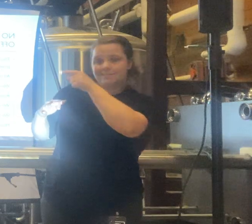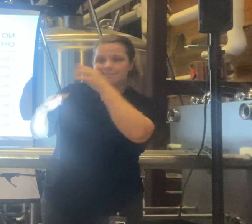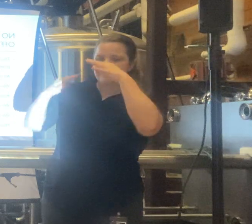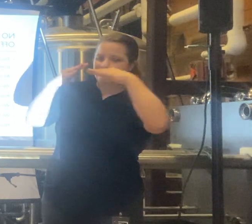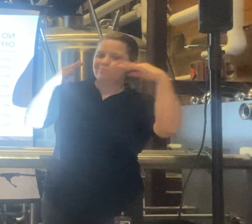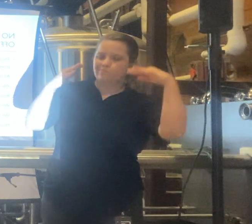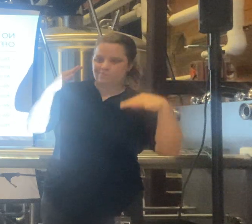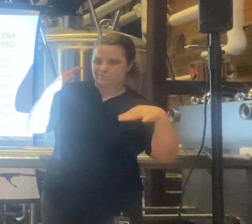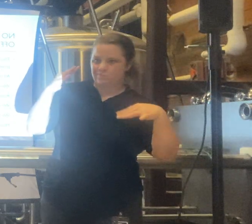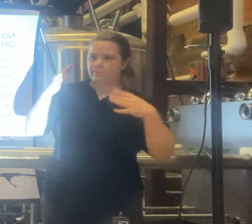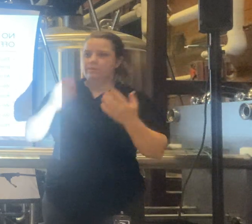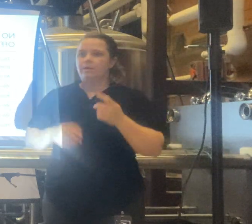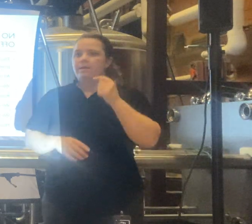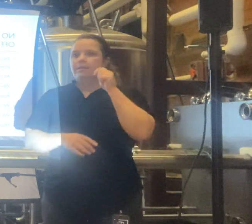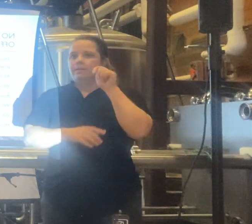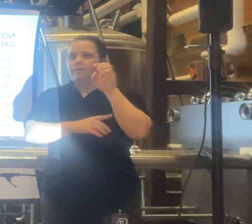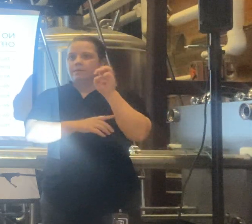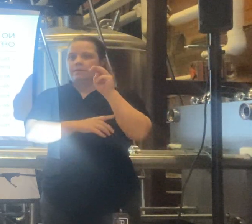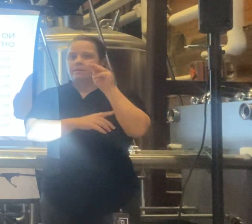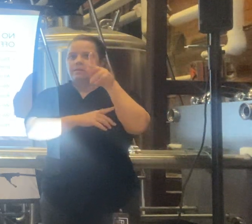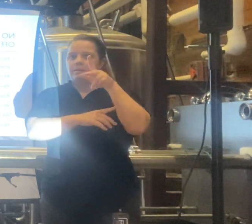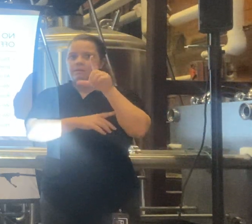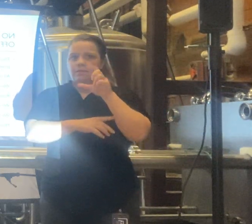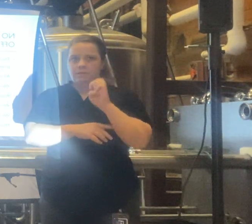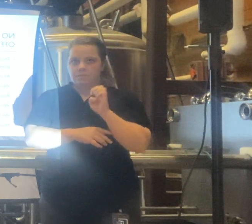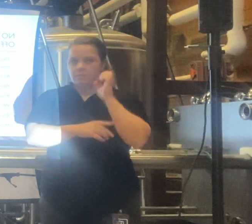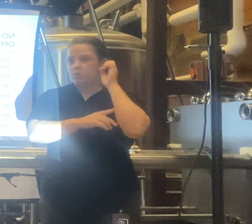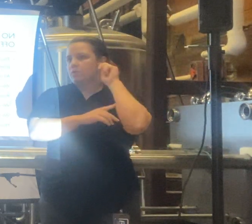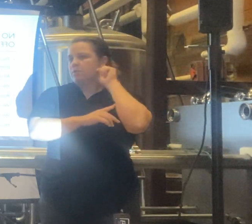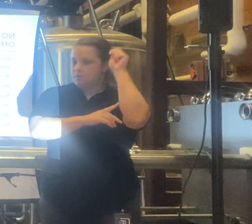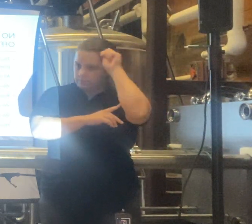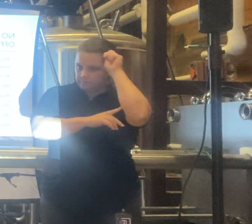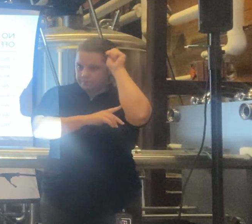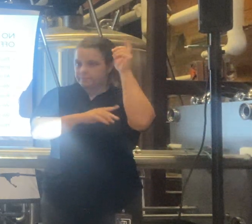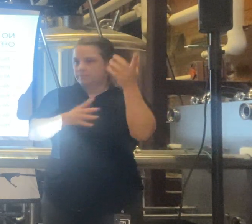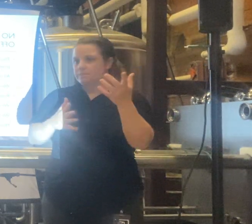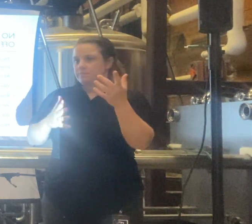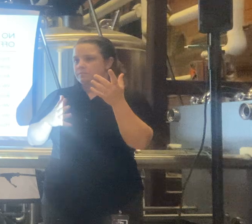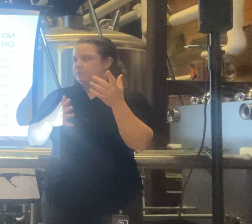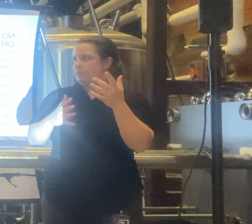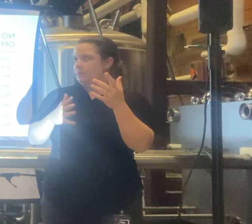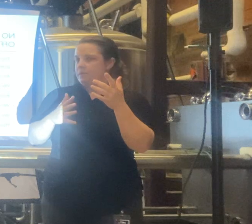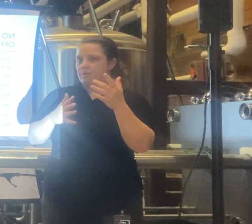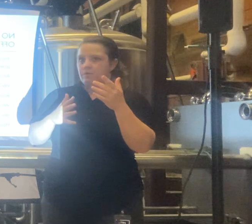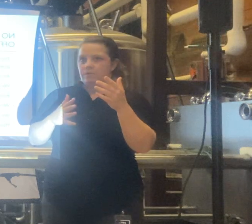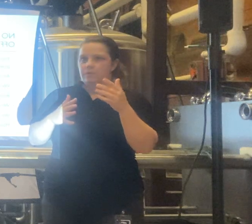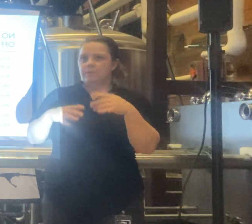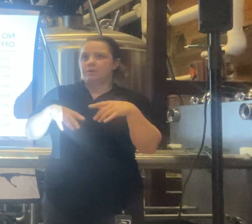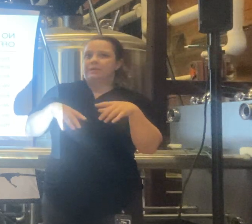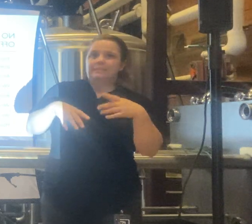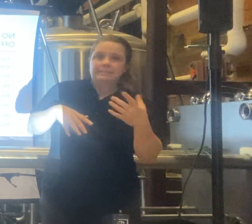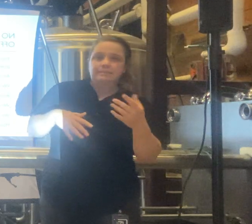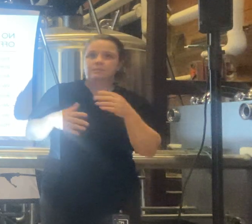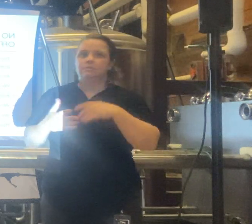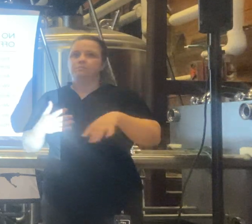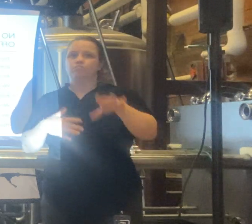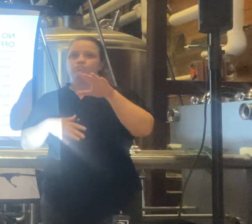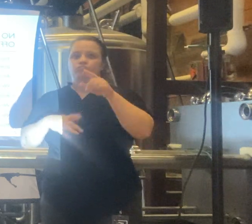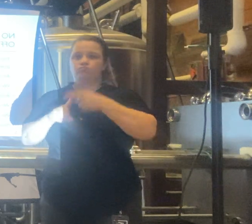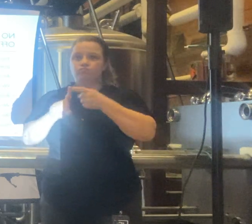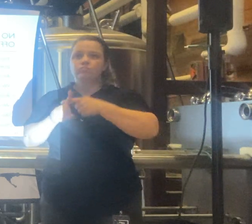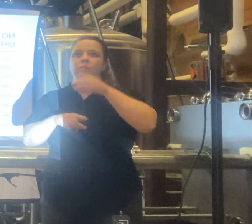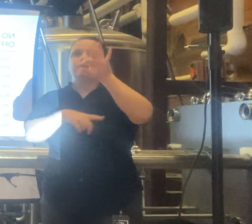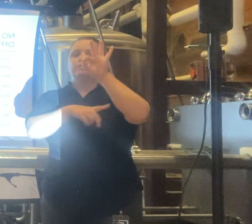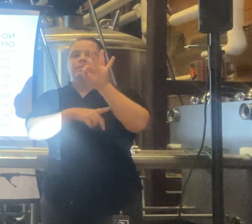Wednesday night. So if you don't have the ability to deal with something like that, it was 90, 95 degrees. Humidity was